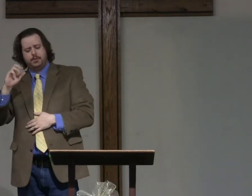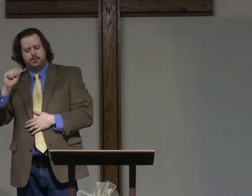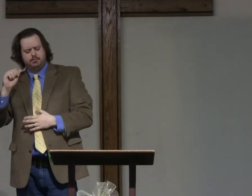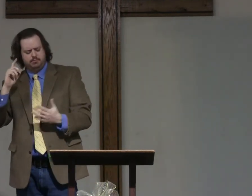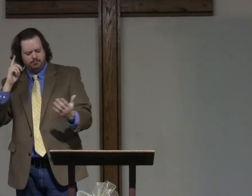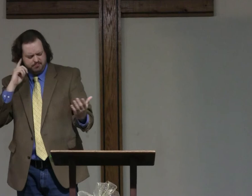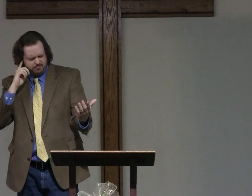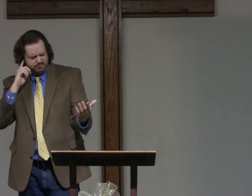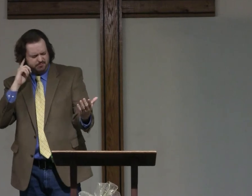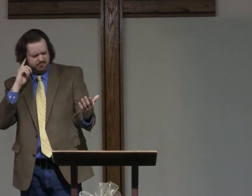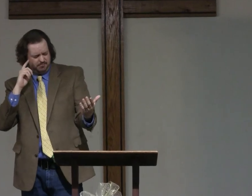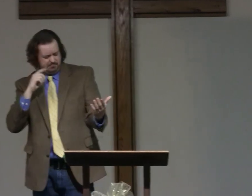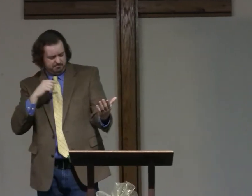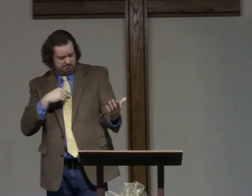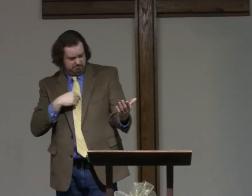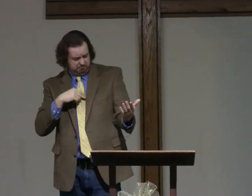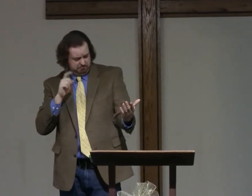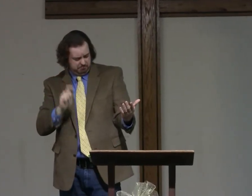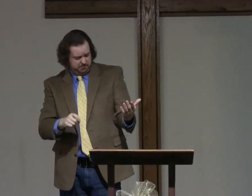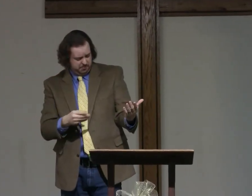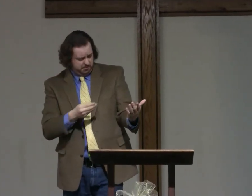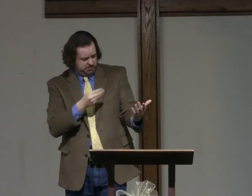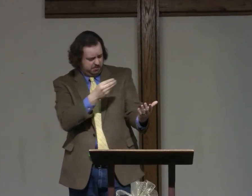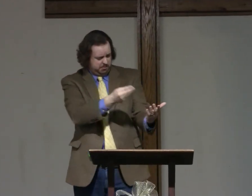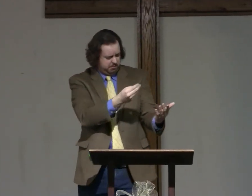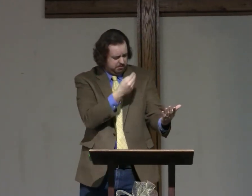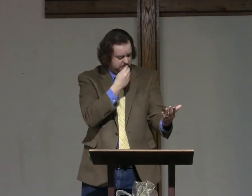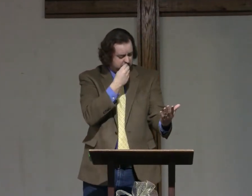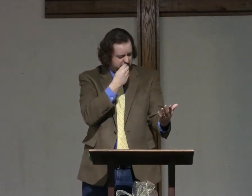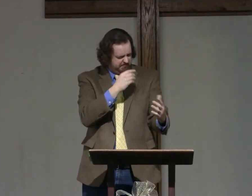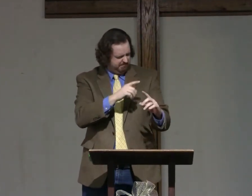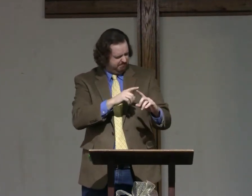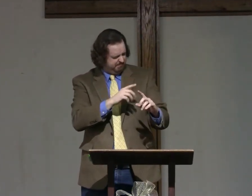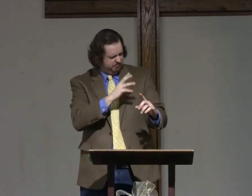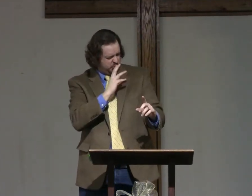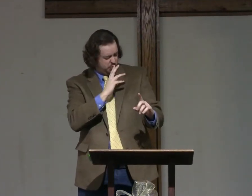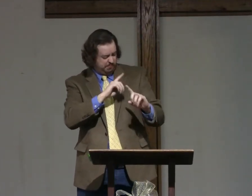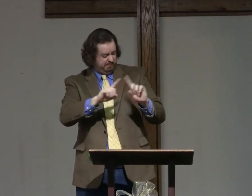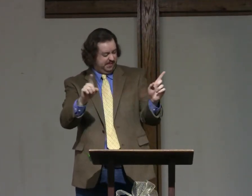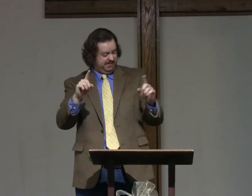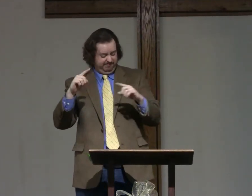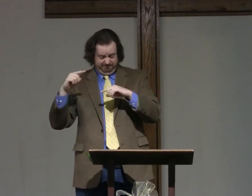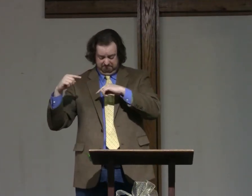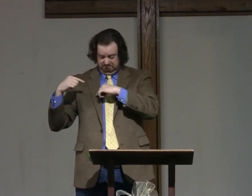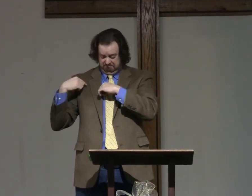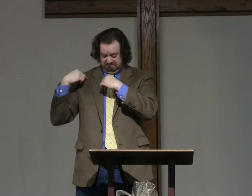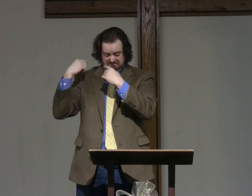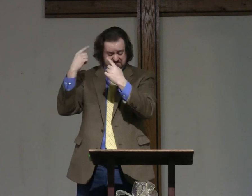And the Samaritan woman was surprised. You want me to give you water?